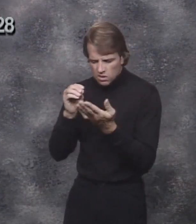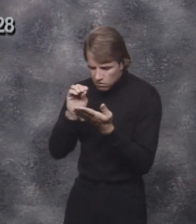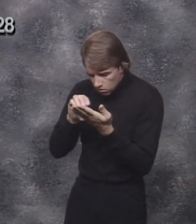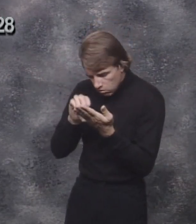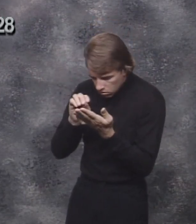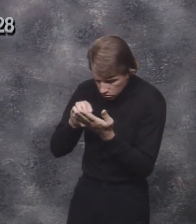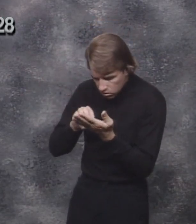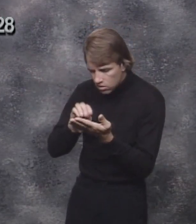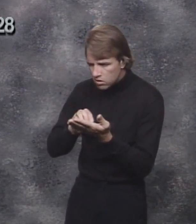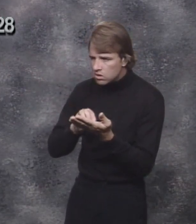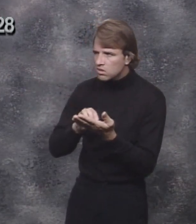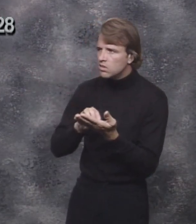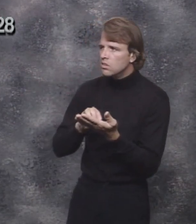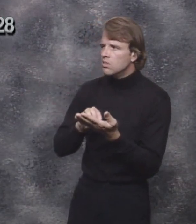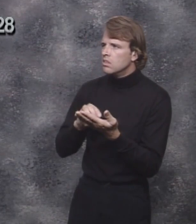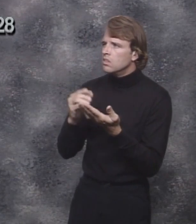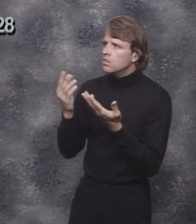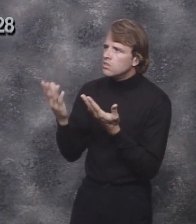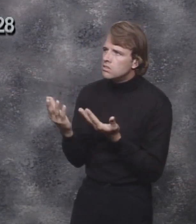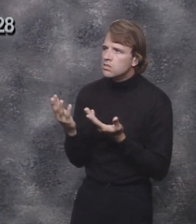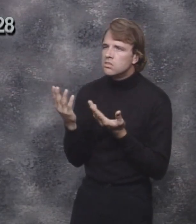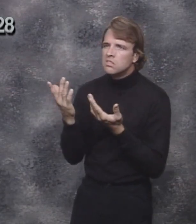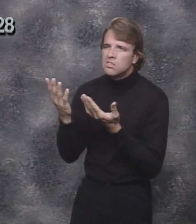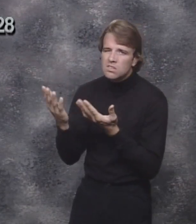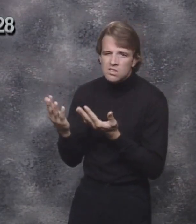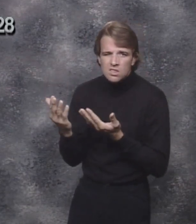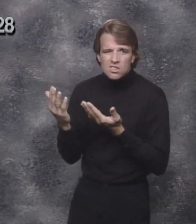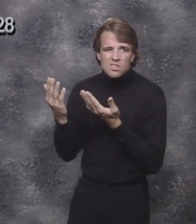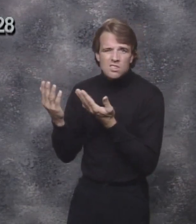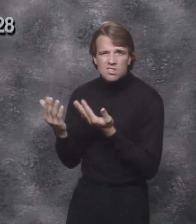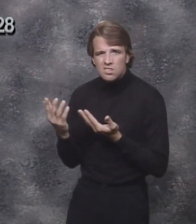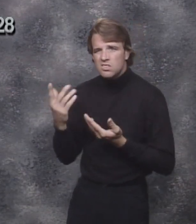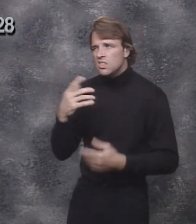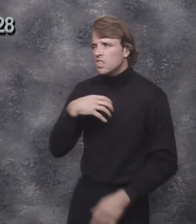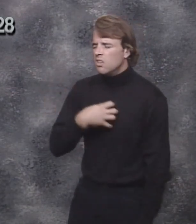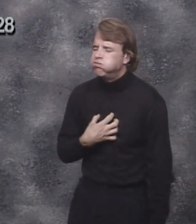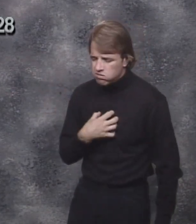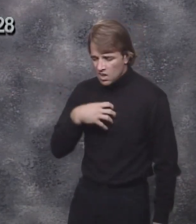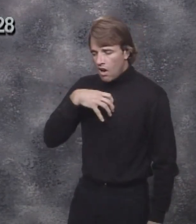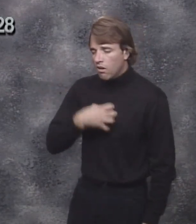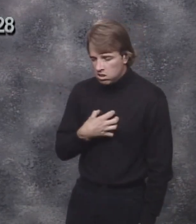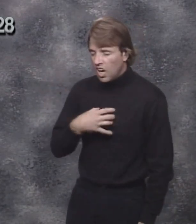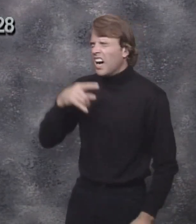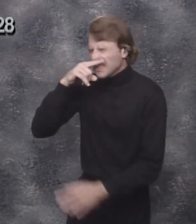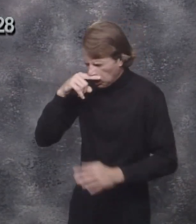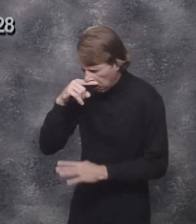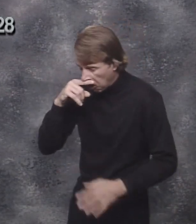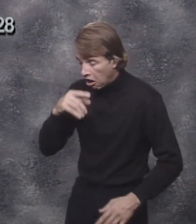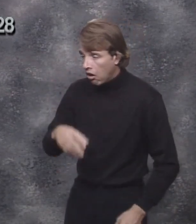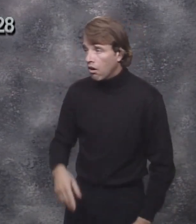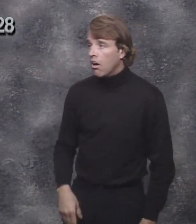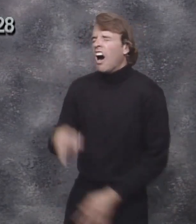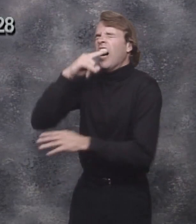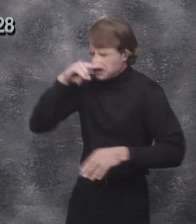putting down his insurance card number, and waiting, and coughing,